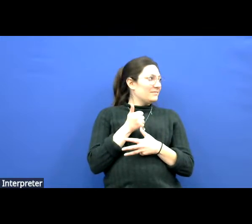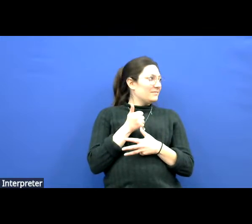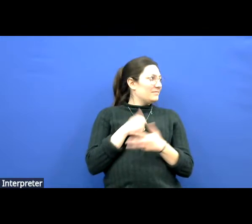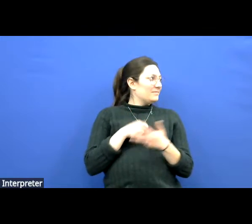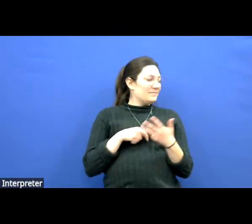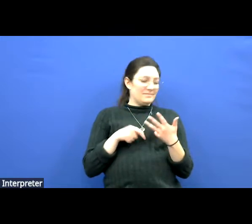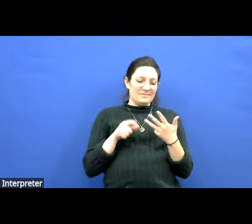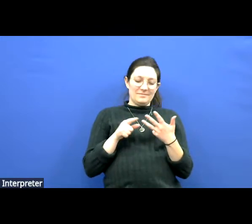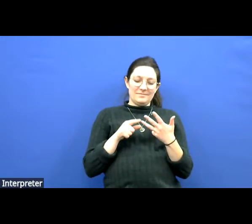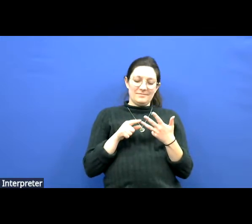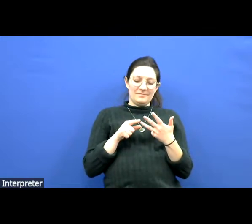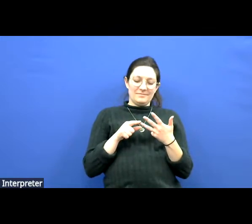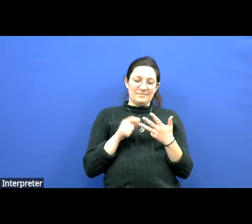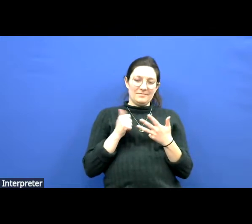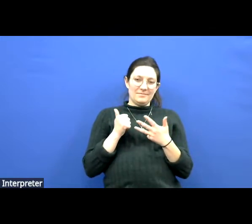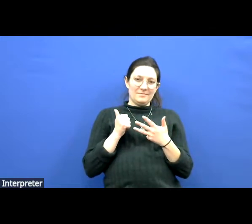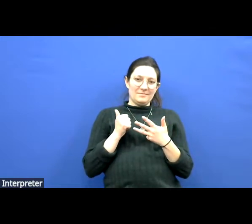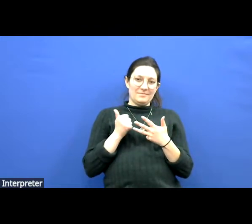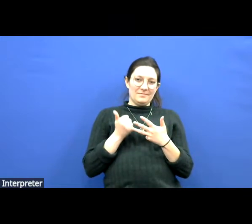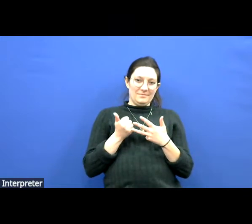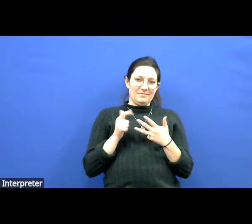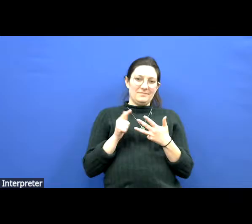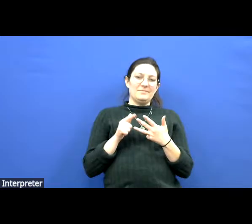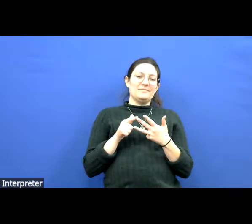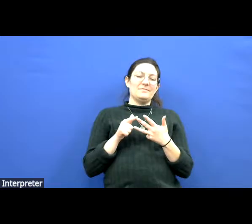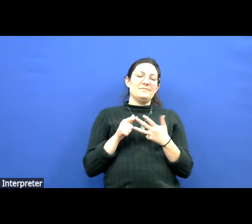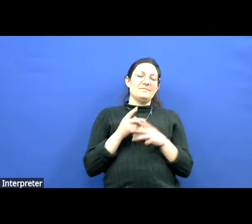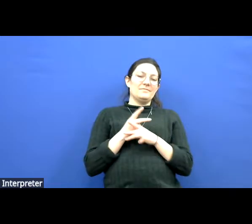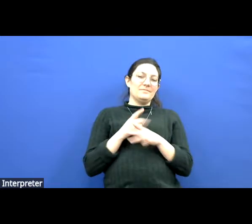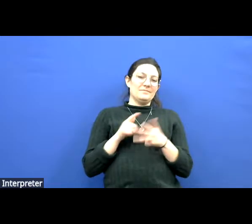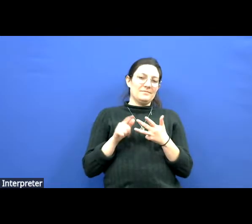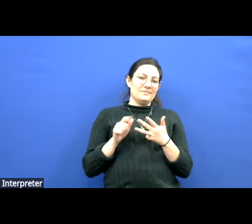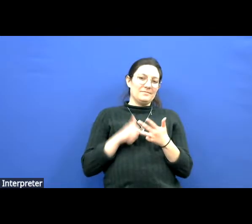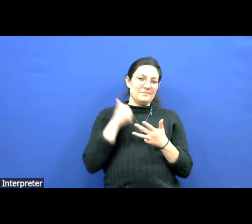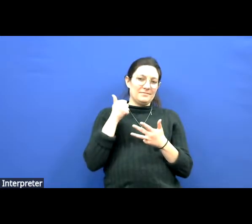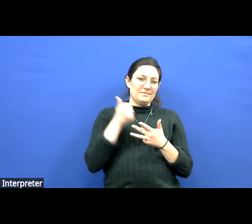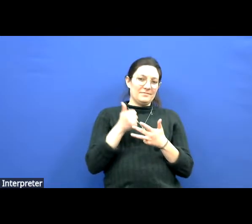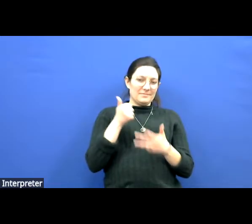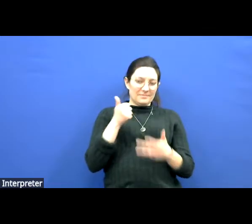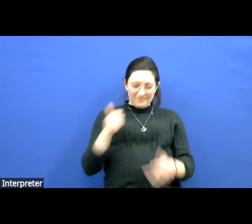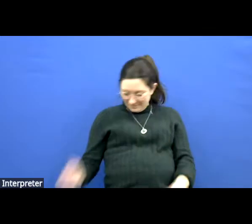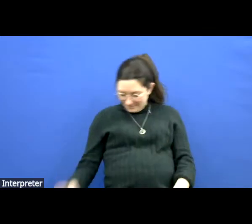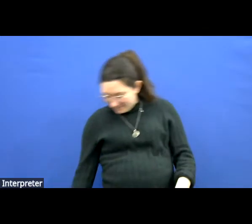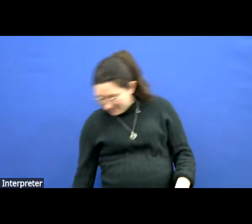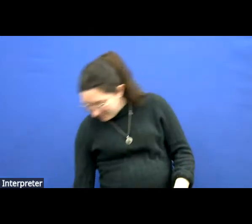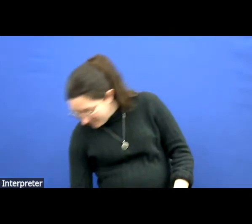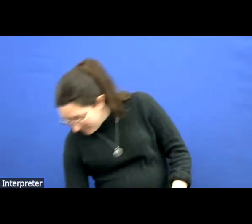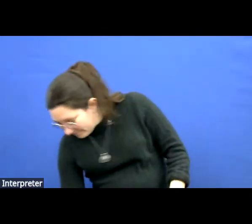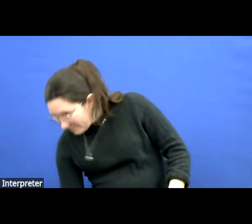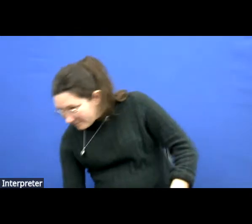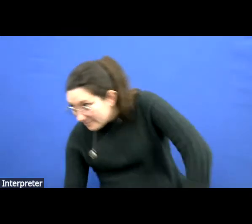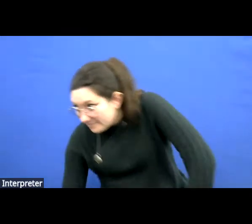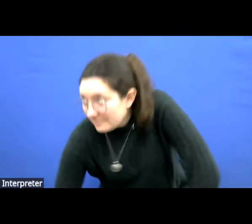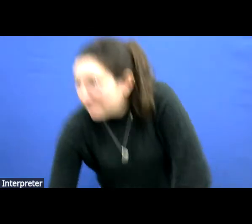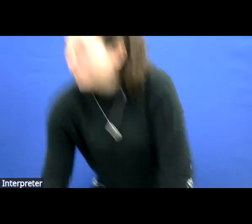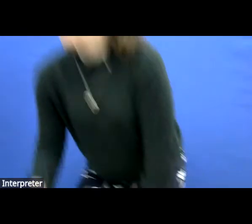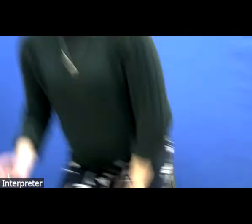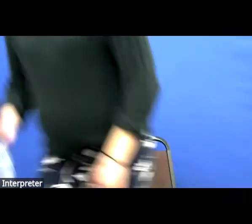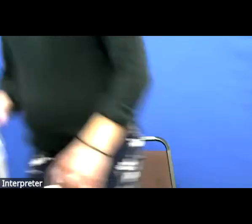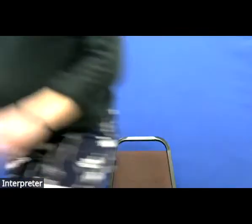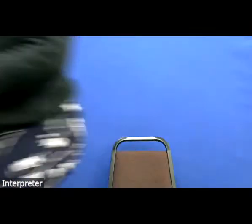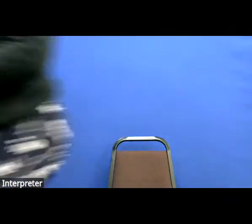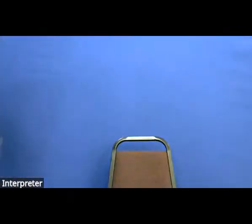Aye. Councilmember Barley, Aye. Supervisor Schultz. Aye. Mr. Supervisor and fellow board members,